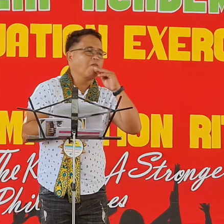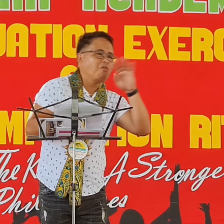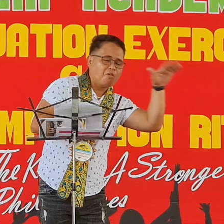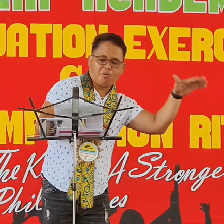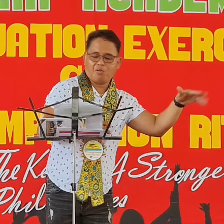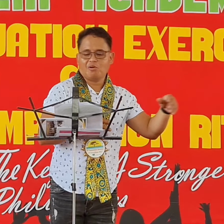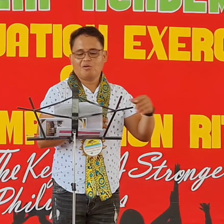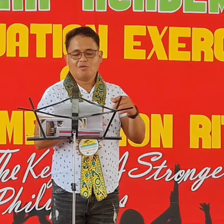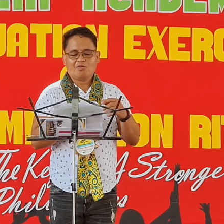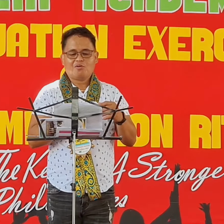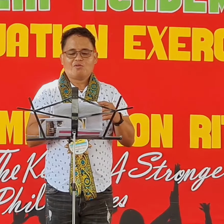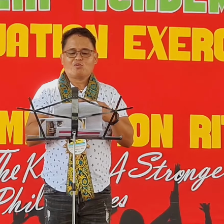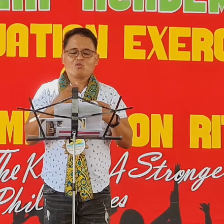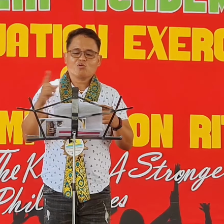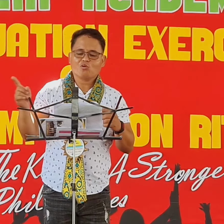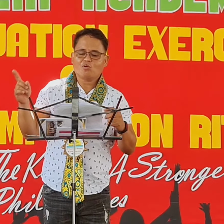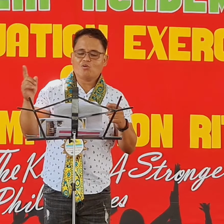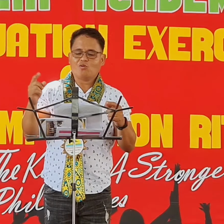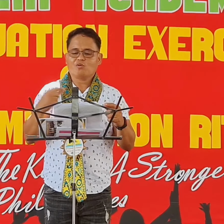I informed my mom and mom said.